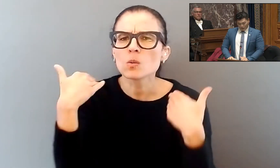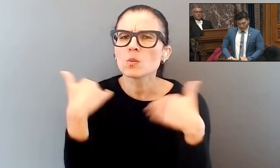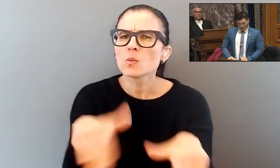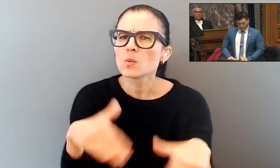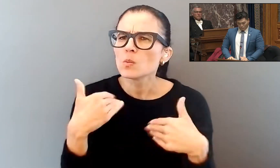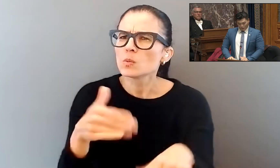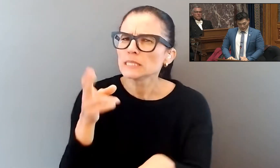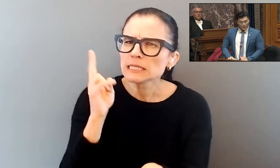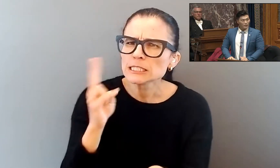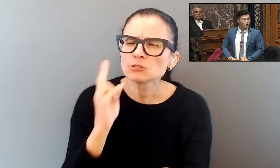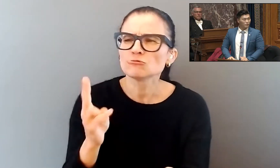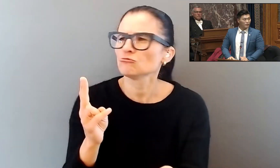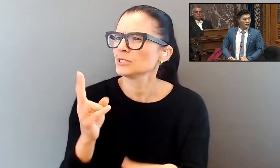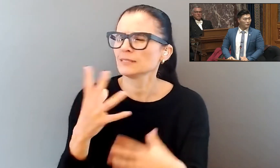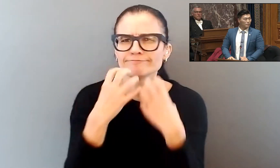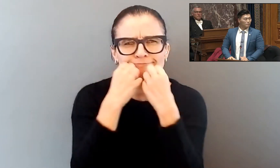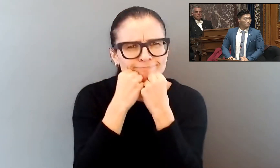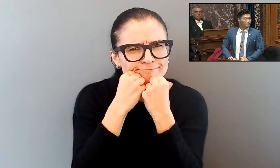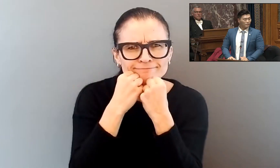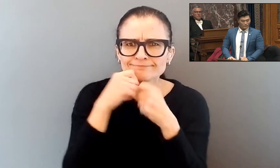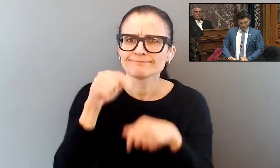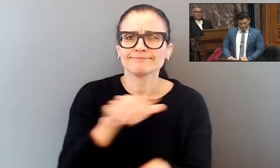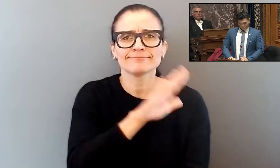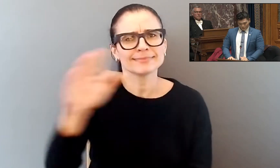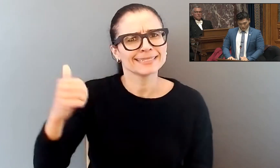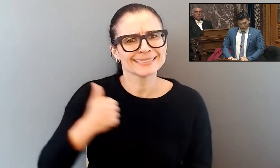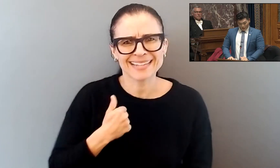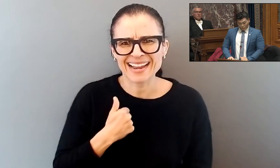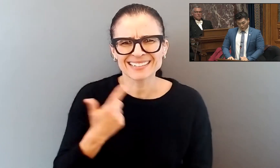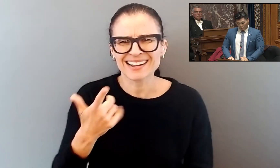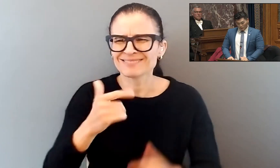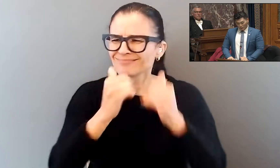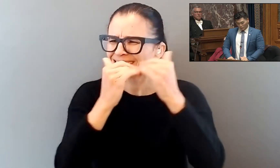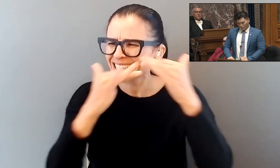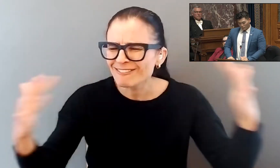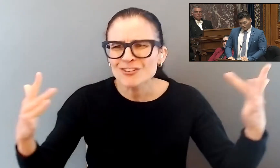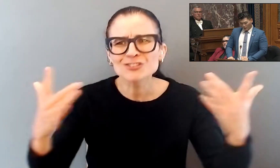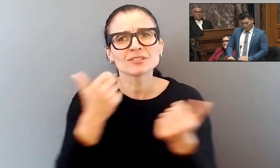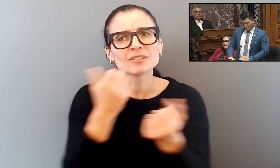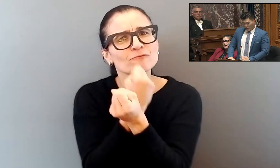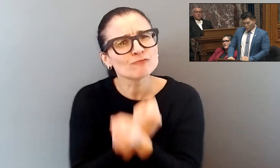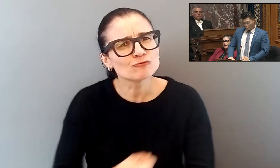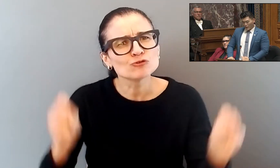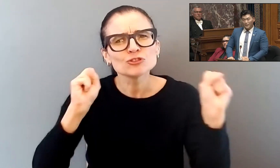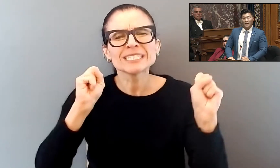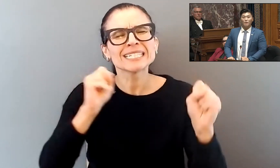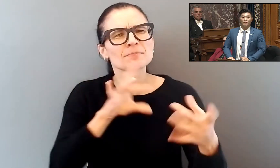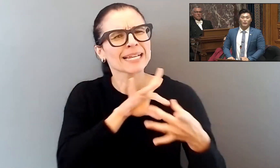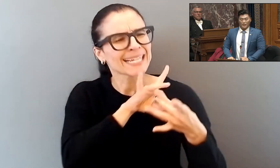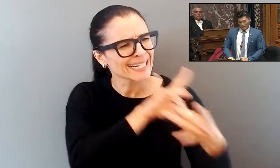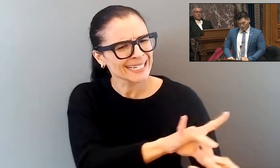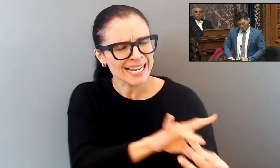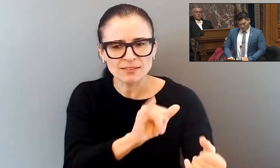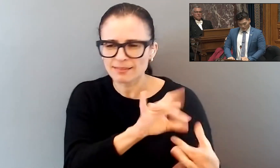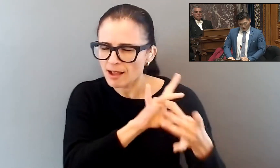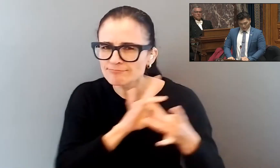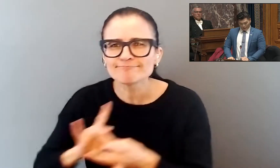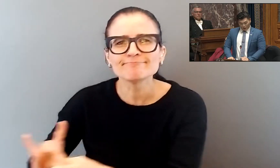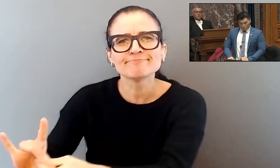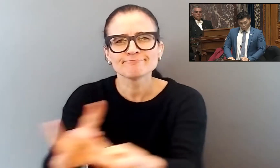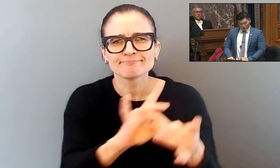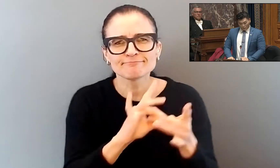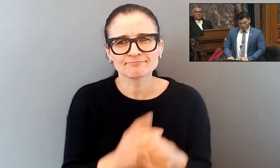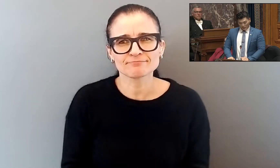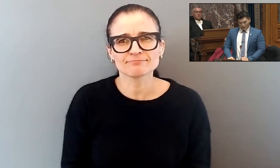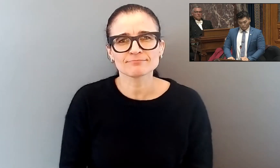deep connection that bind us together. As Parliament Secretary for Trade, I'm reminded every day that